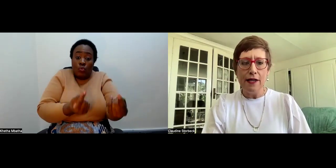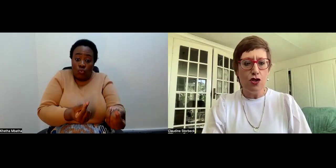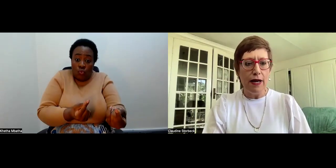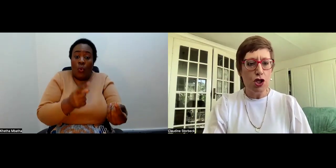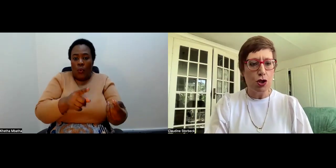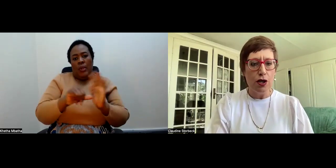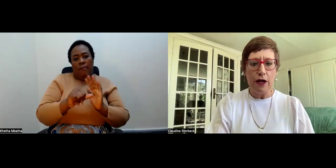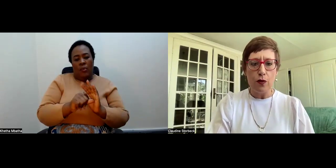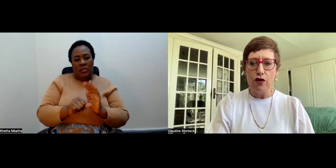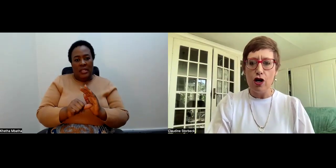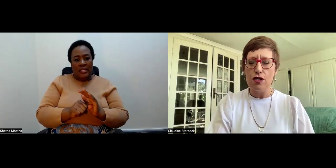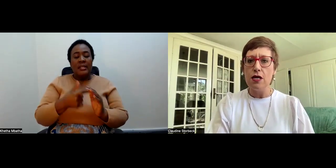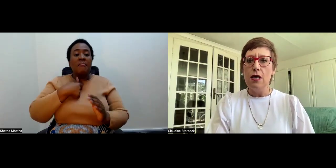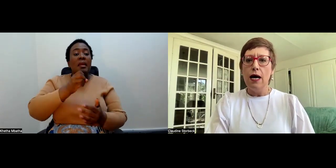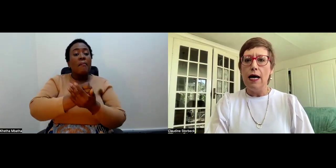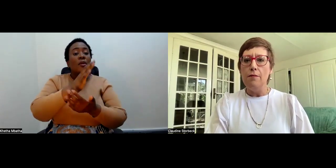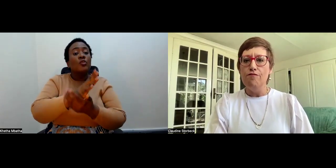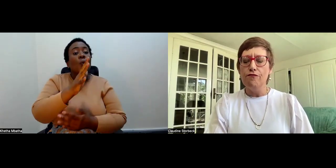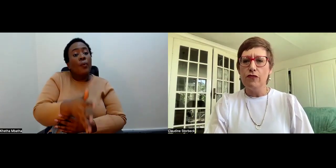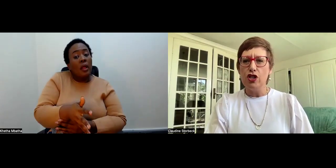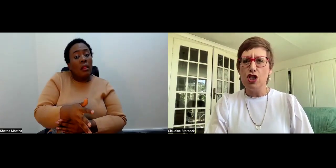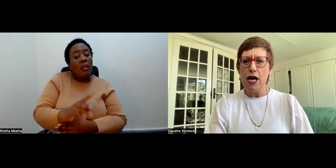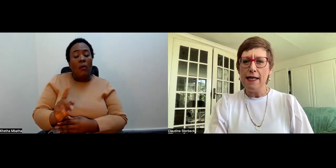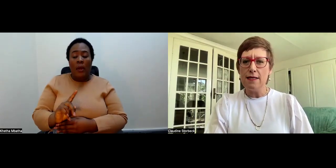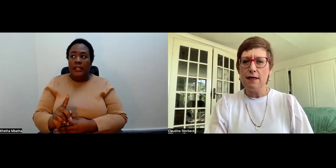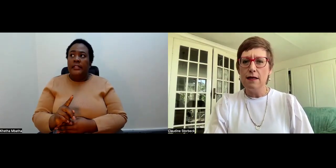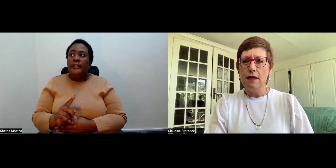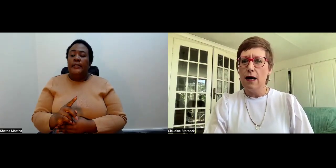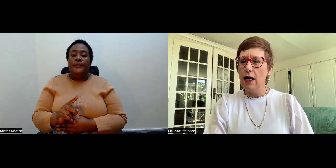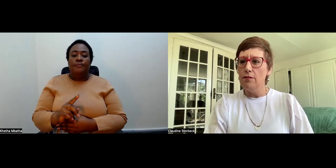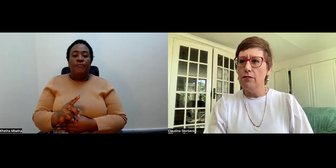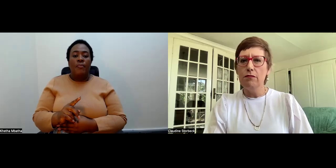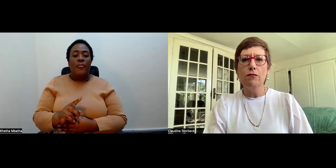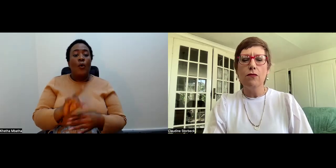am going to make sure that we've got the chat